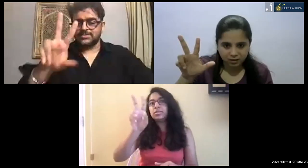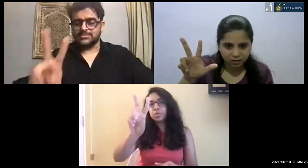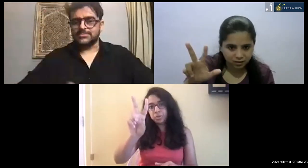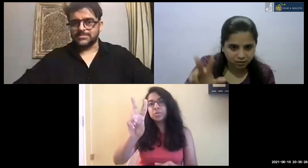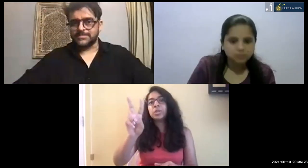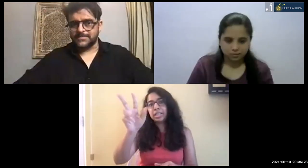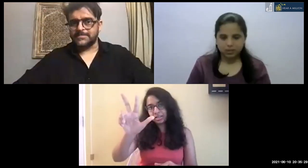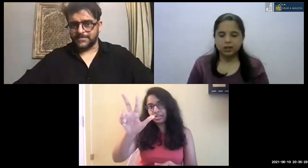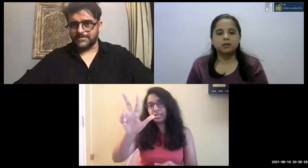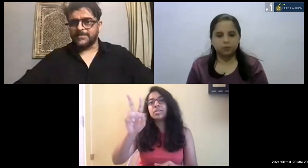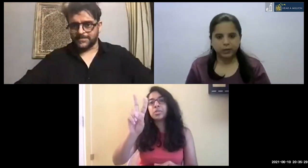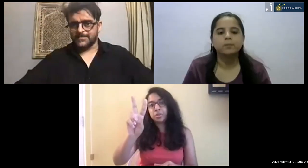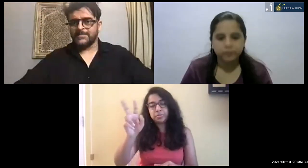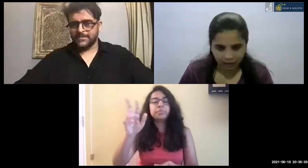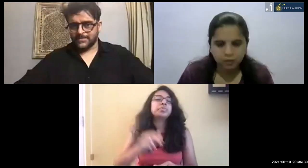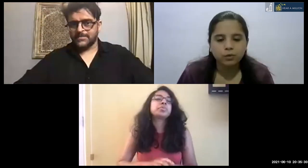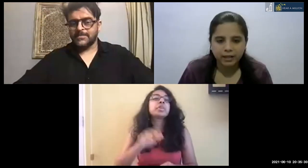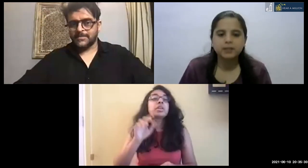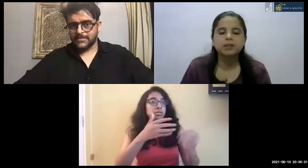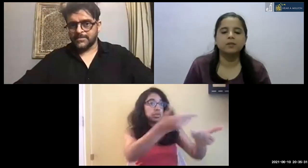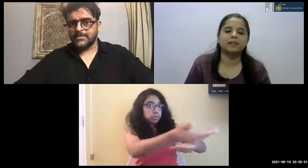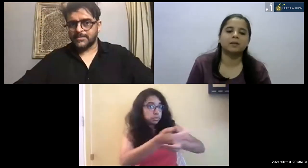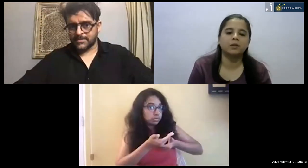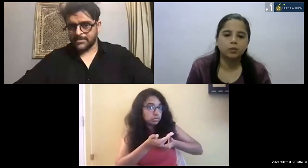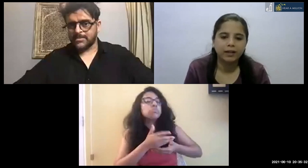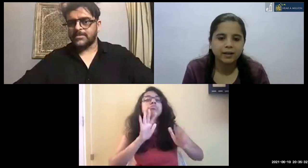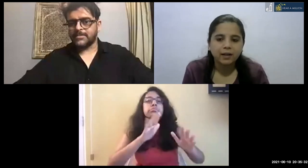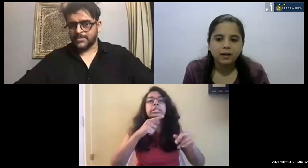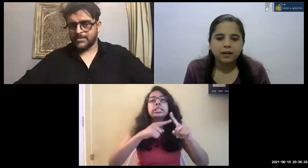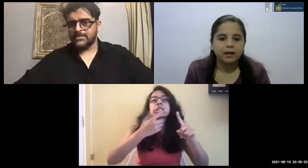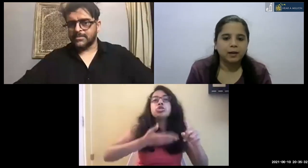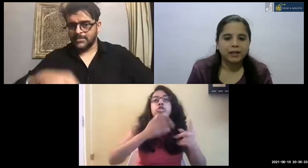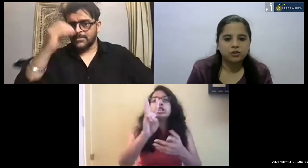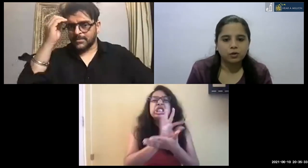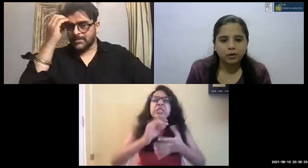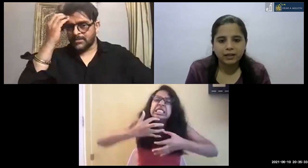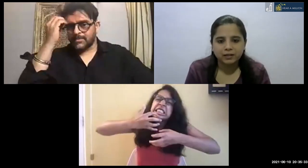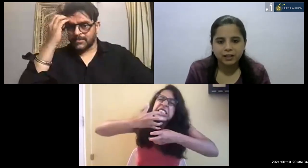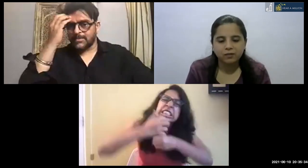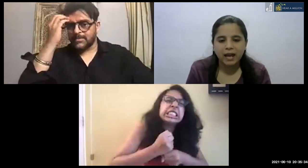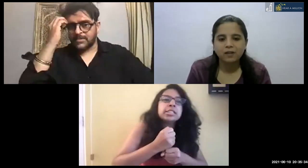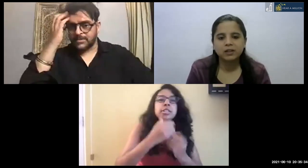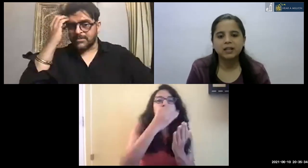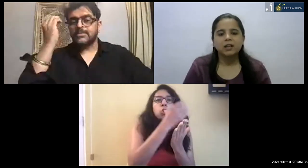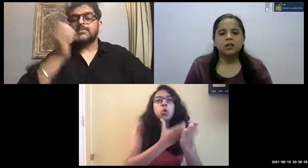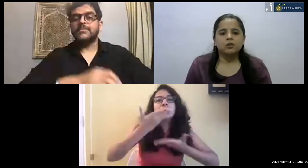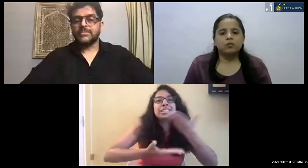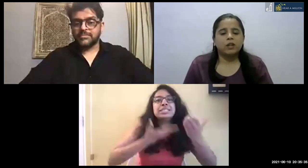28? 28. Okay. 28. We accepted the 20 application only. Then we